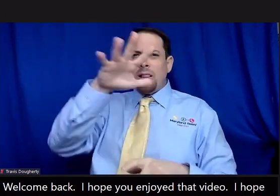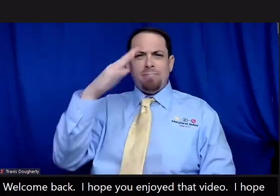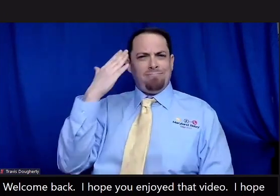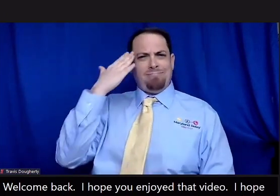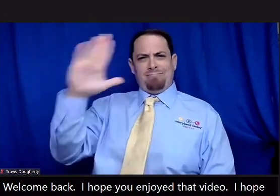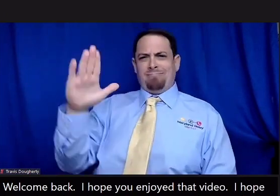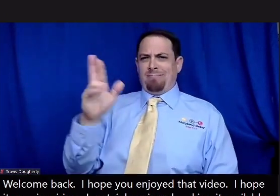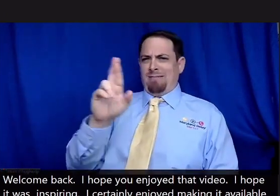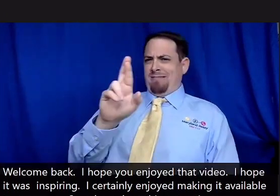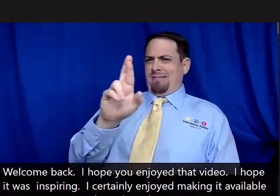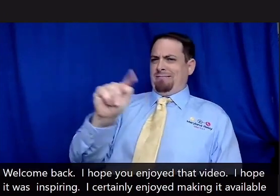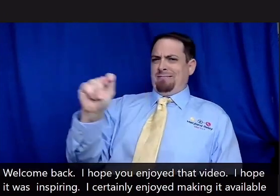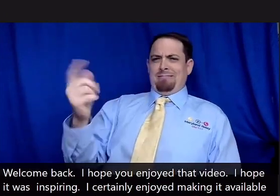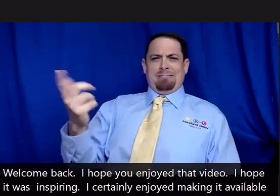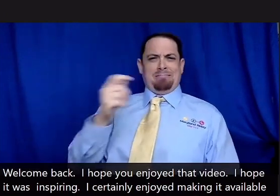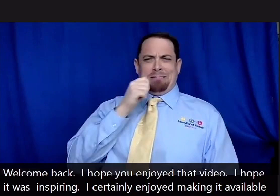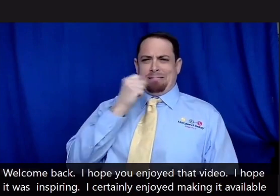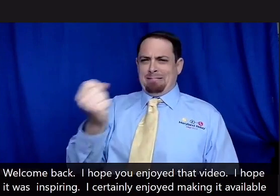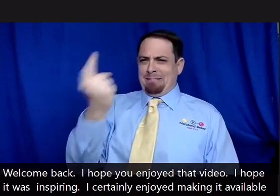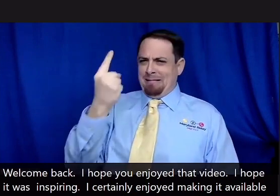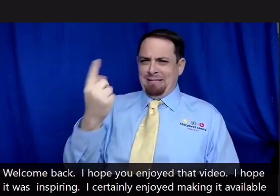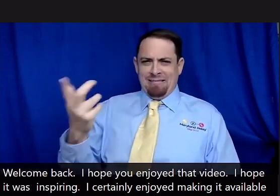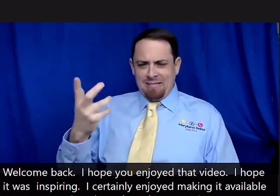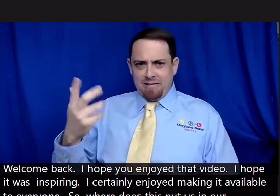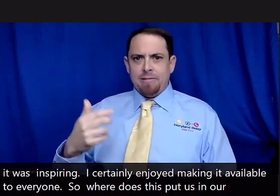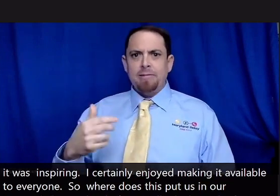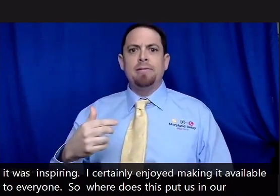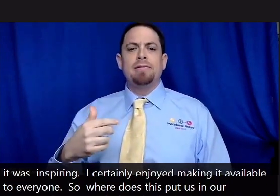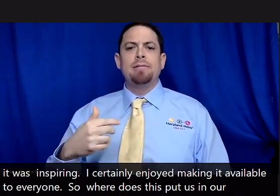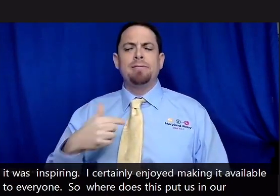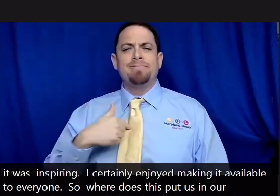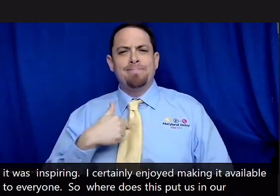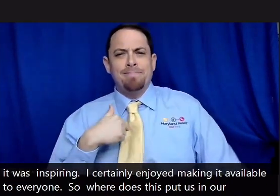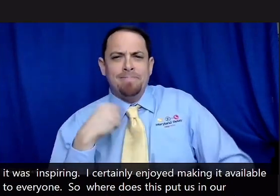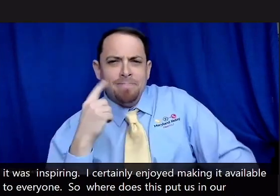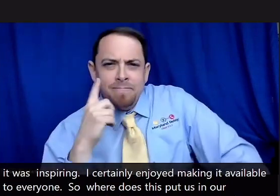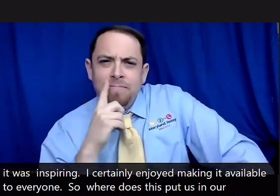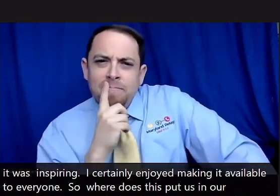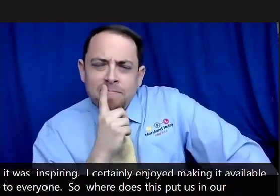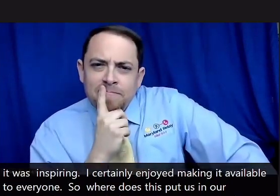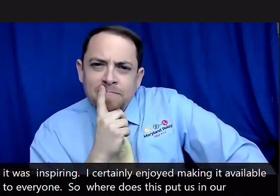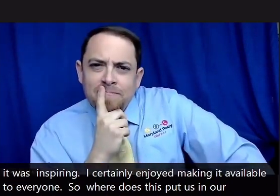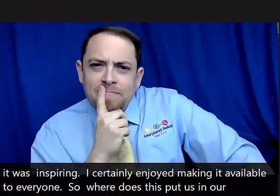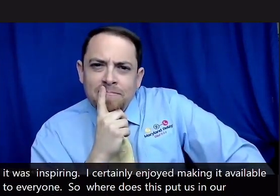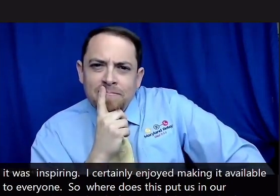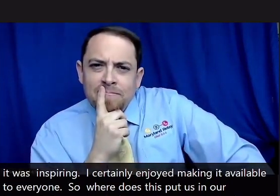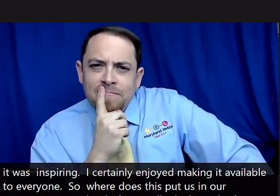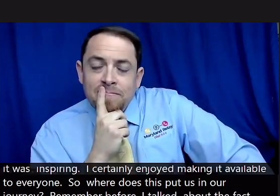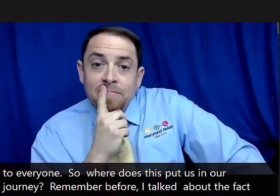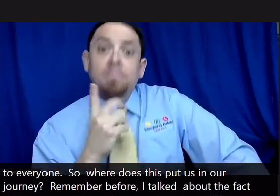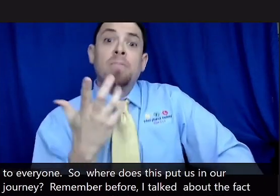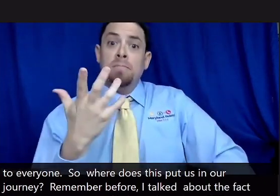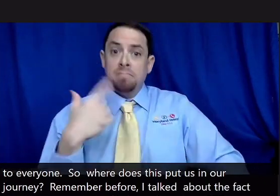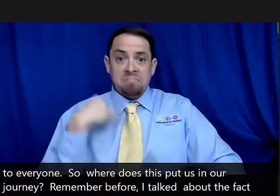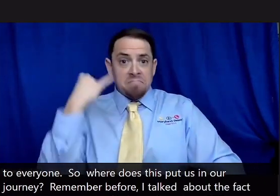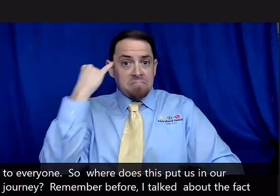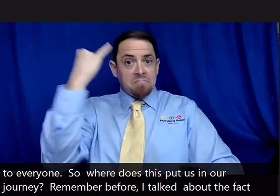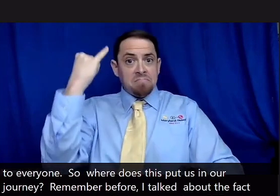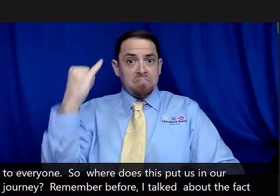Remember before I talked about the fact that there was a lack of information about RTT and people's understanding of RTT?